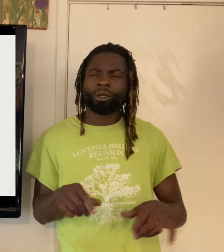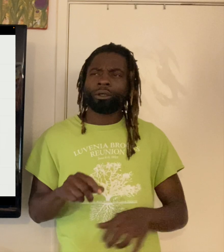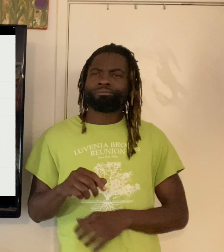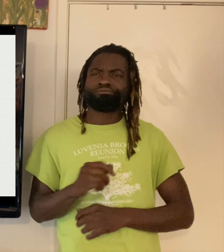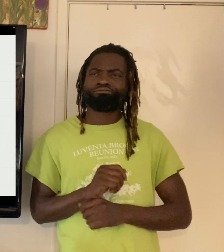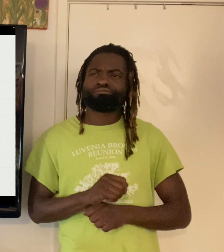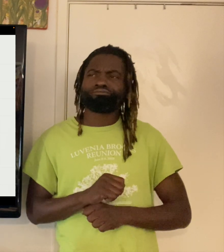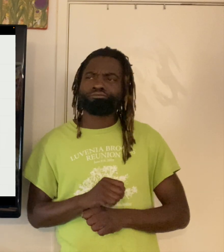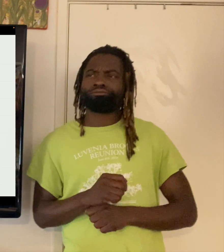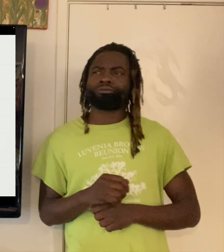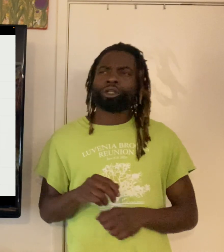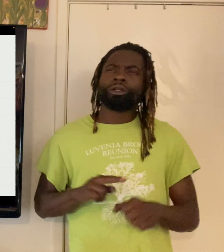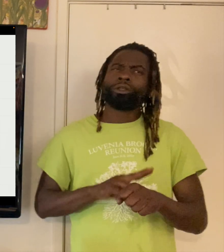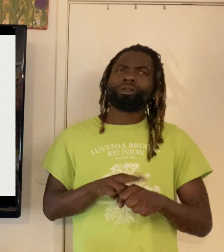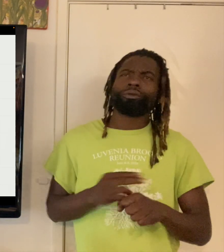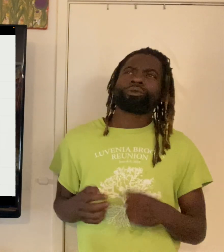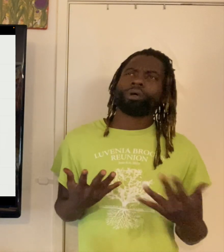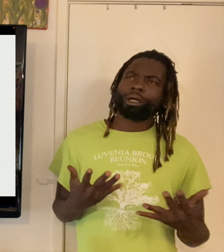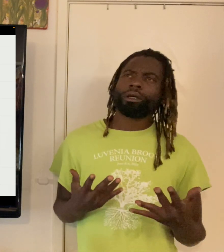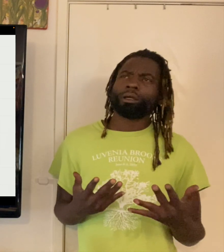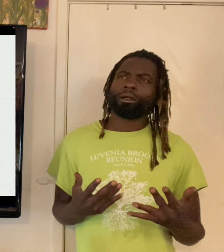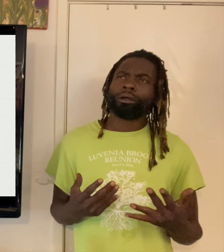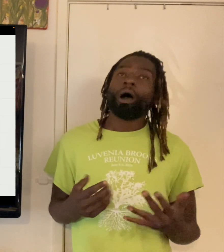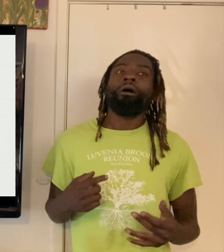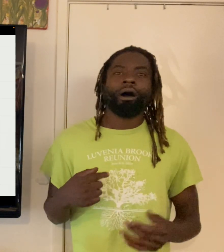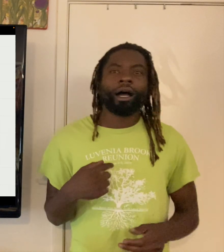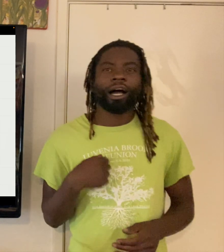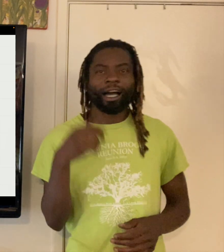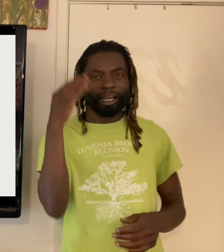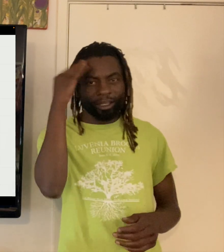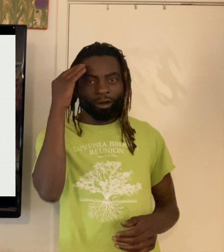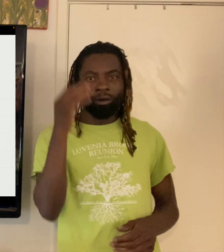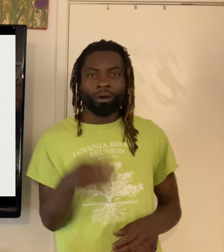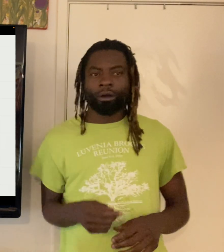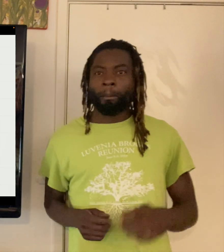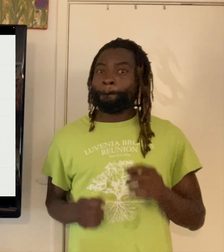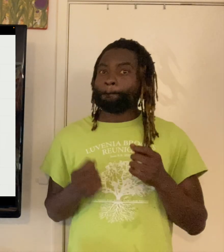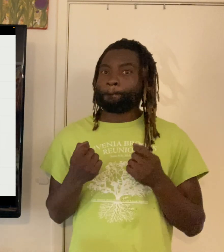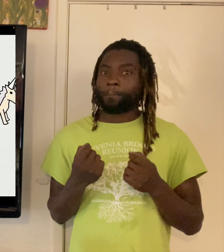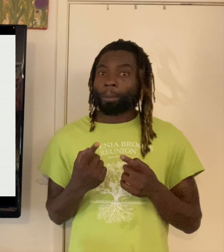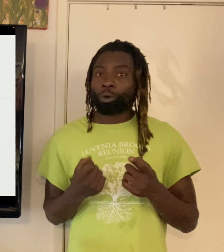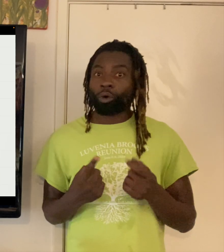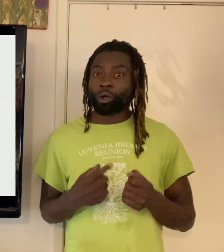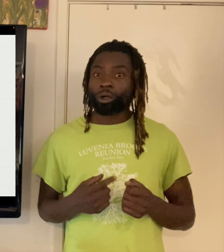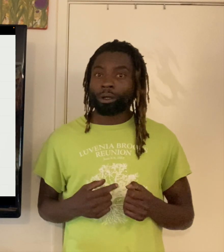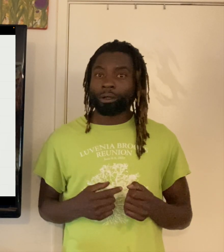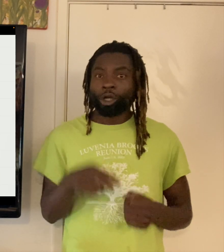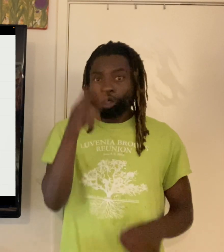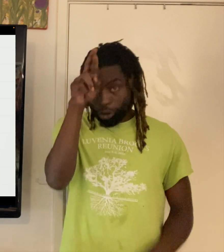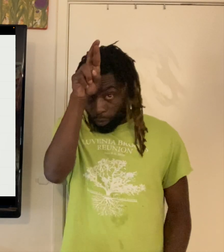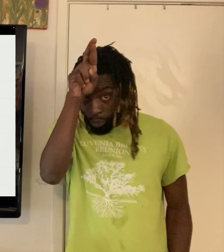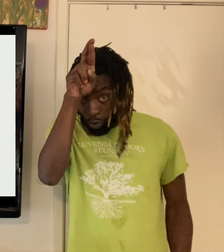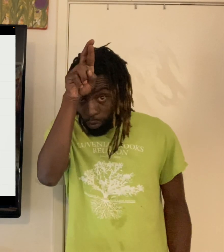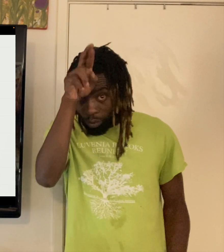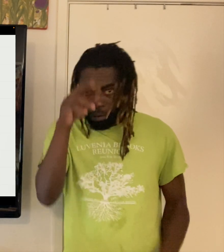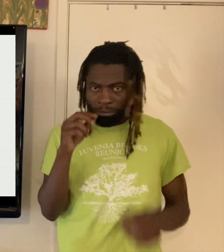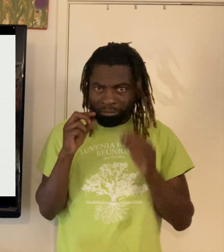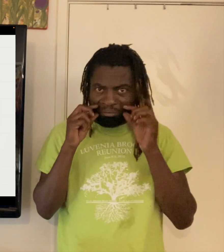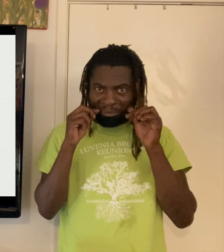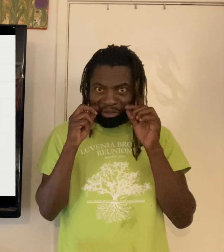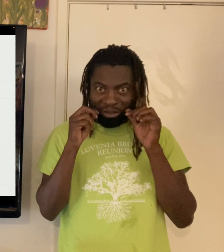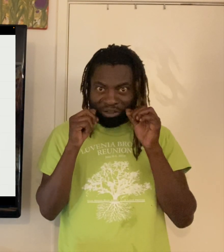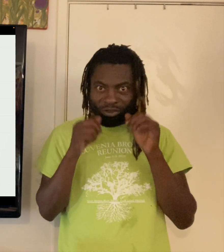we use? Oh, I know. How about popcorn, unicorn, and